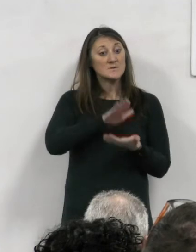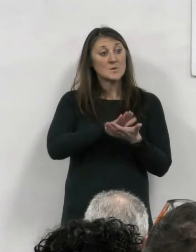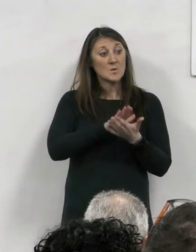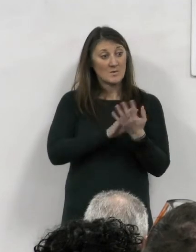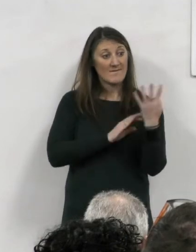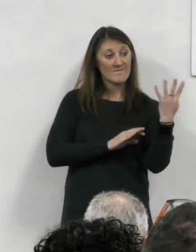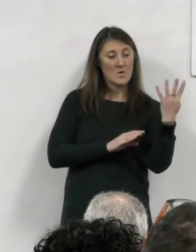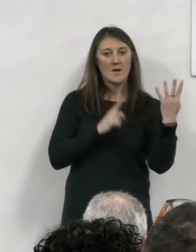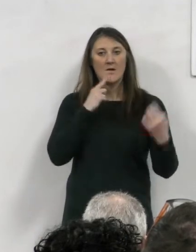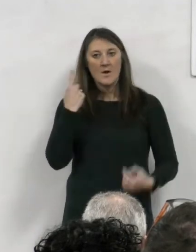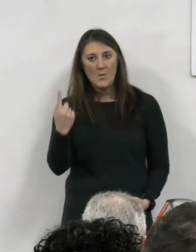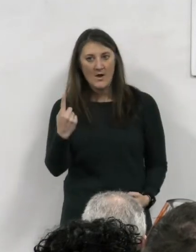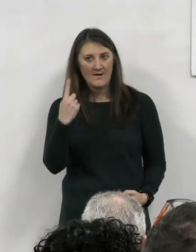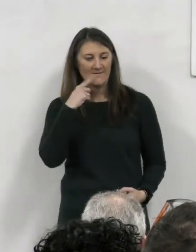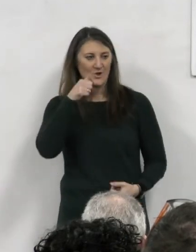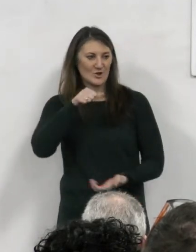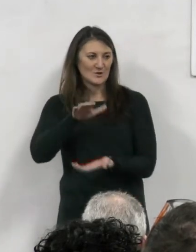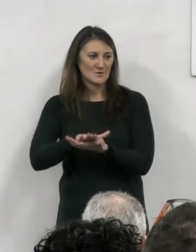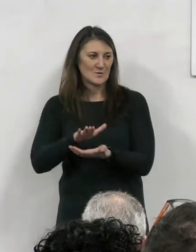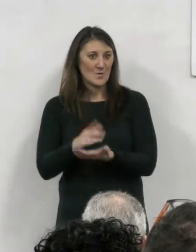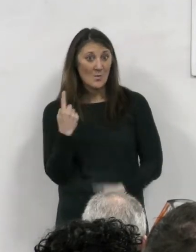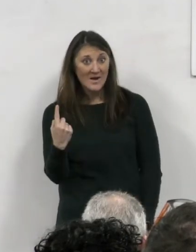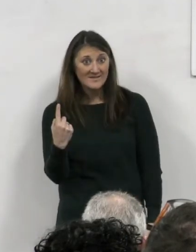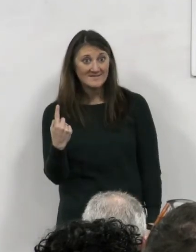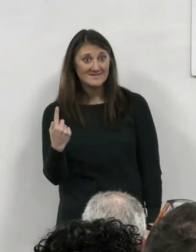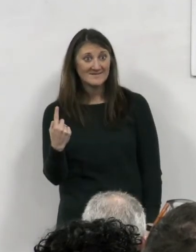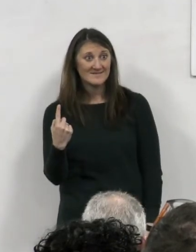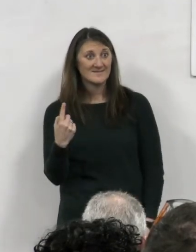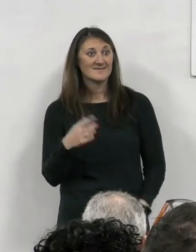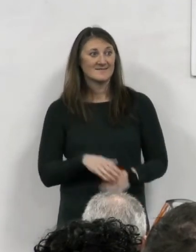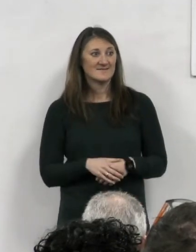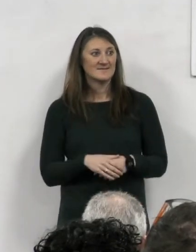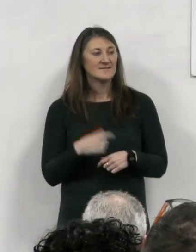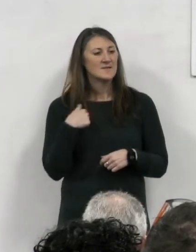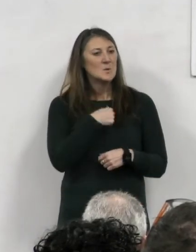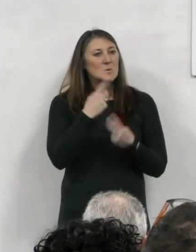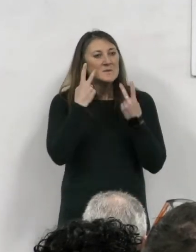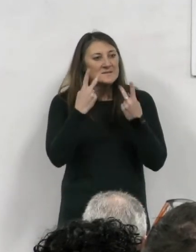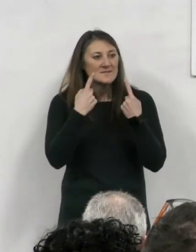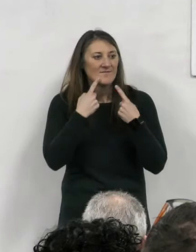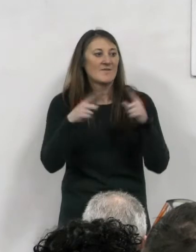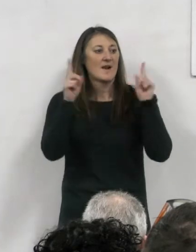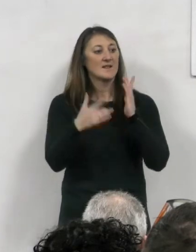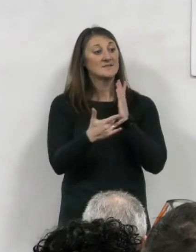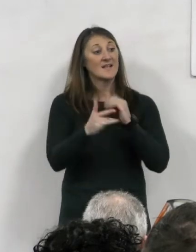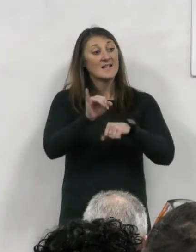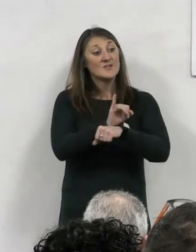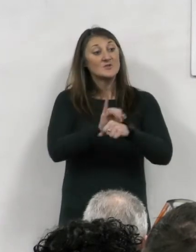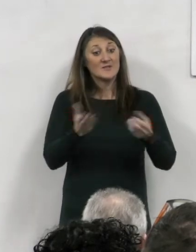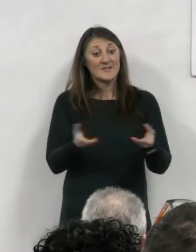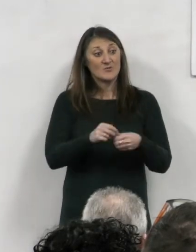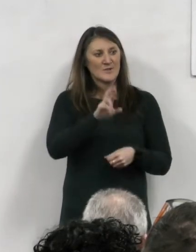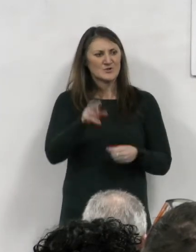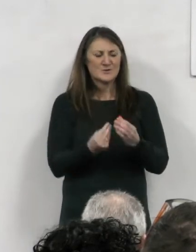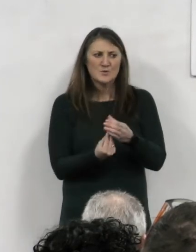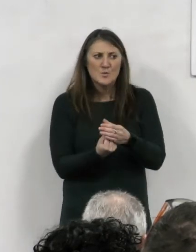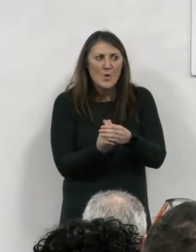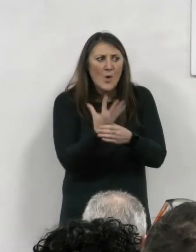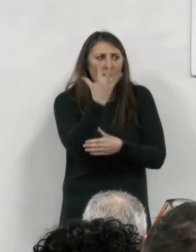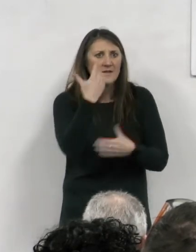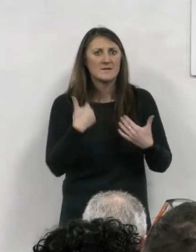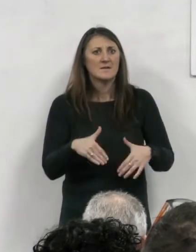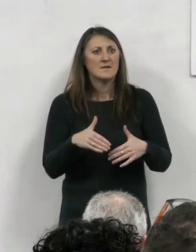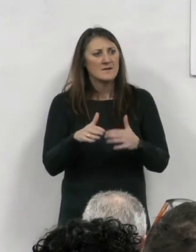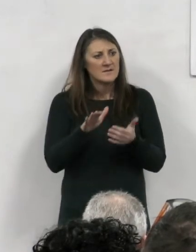in an all-girls school. We see finally that the tech industry in Rochester is growing. It's an opportunity